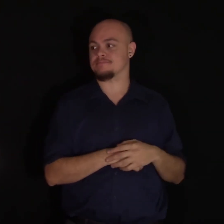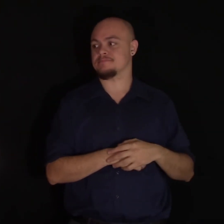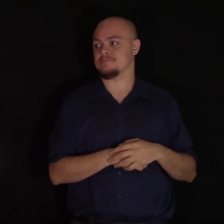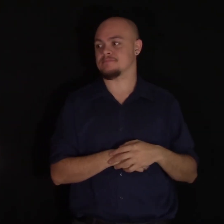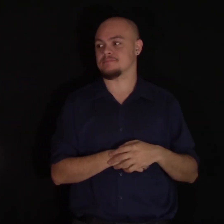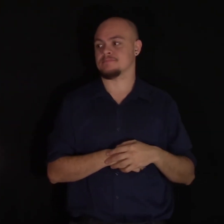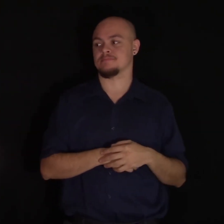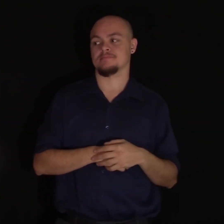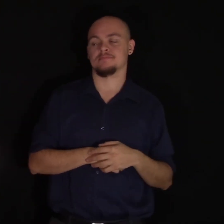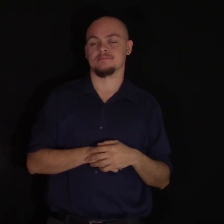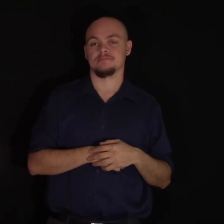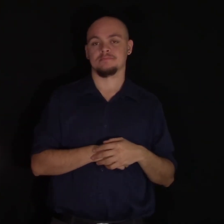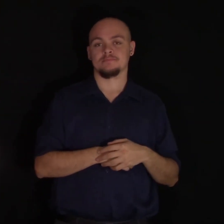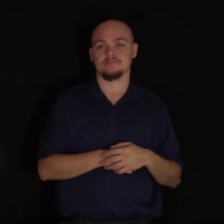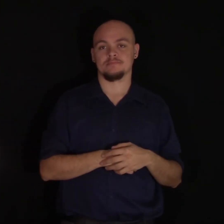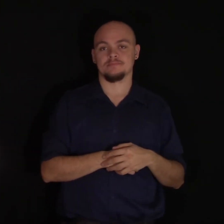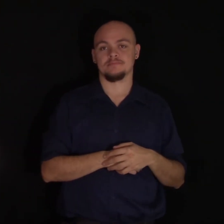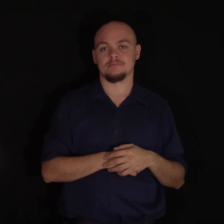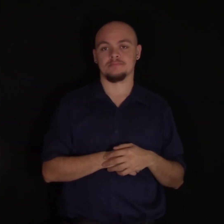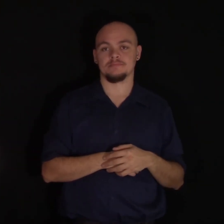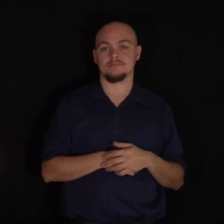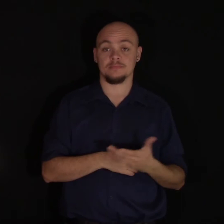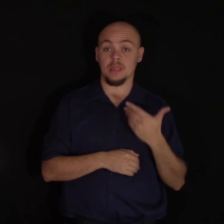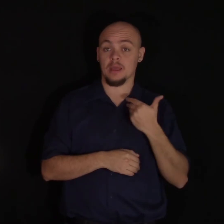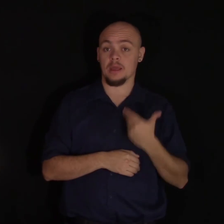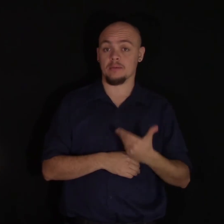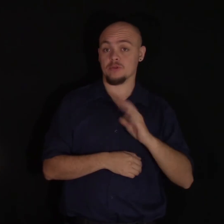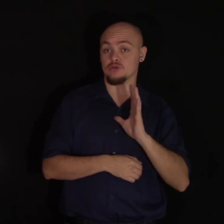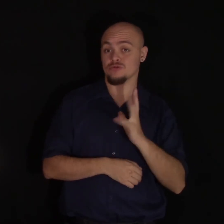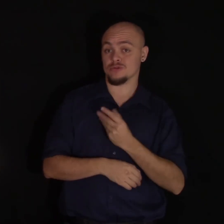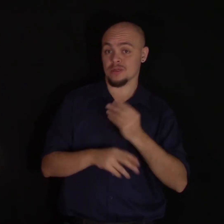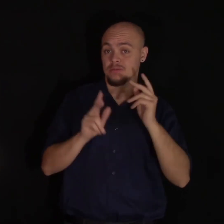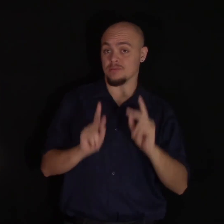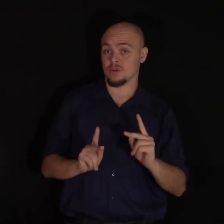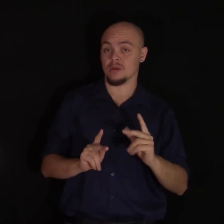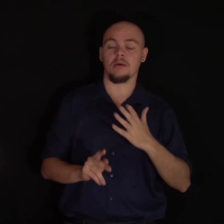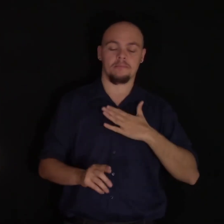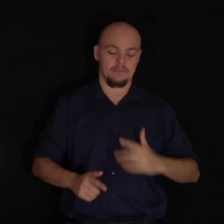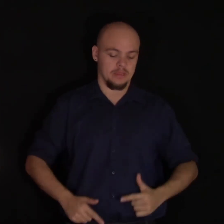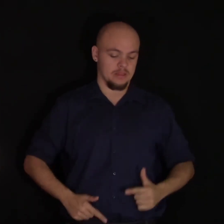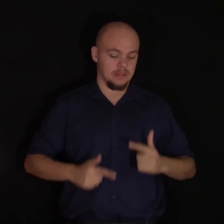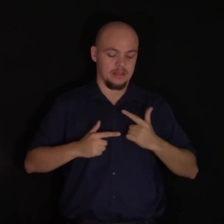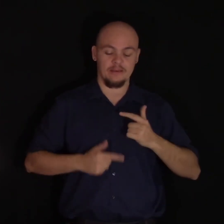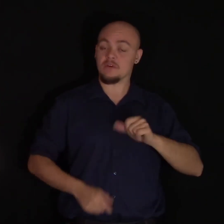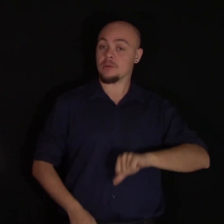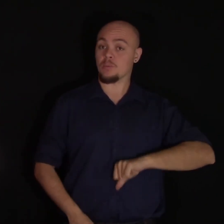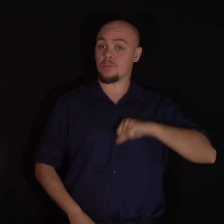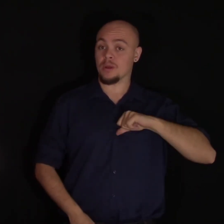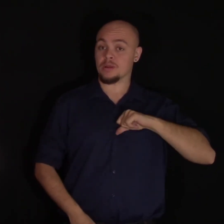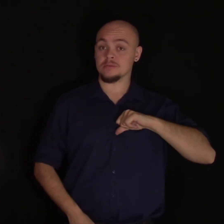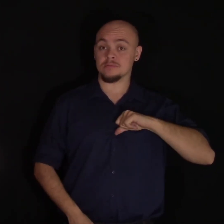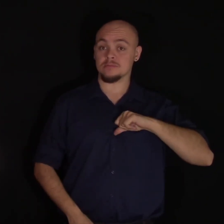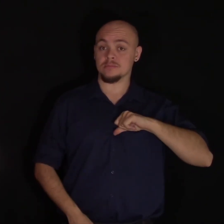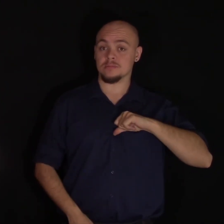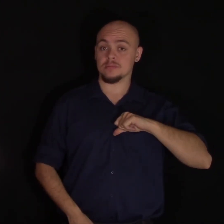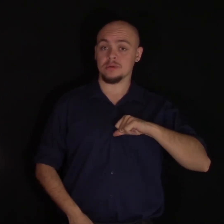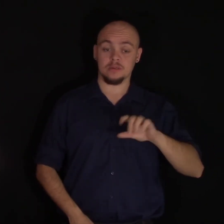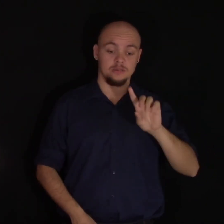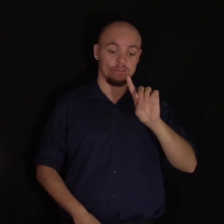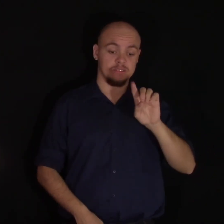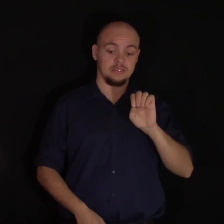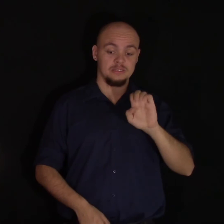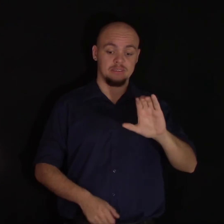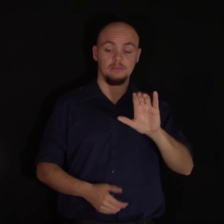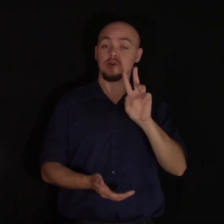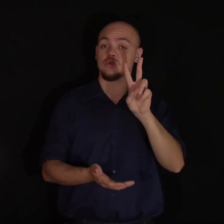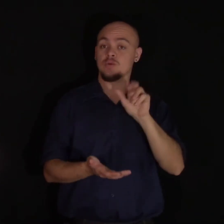proud. I'm a transgender people. I'm so proud of my life. So on to the 21st December 2007,